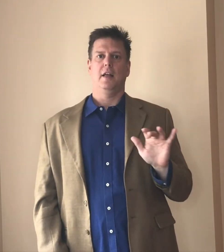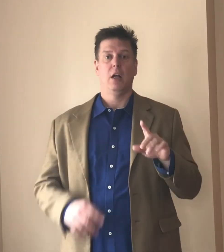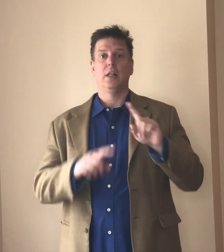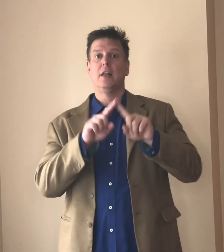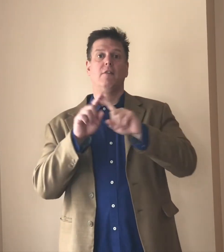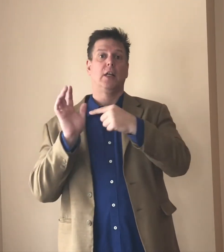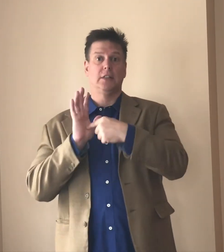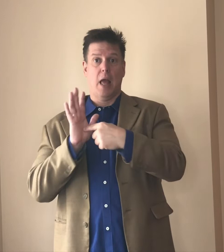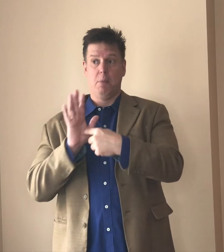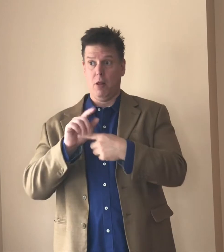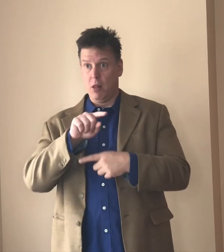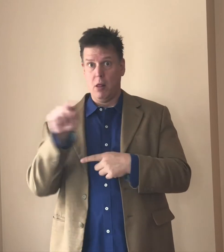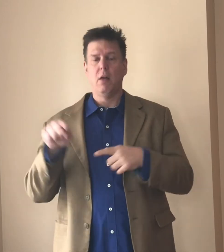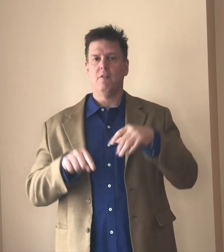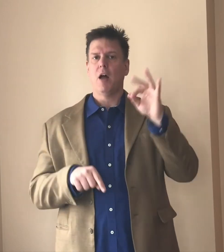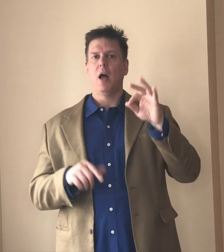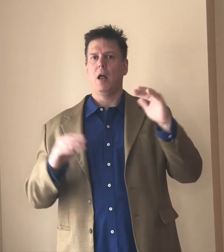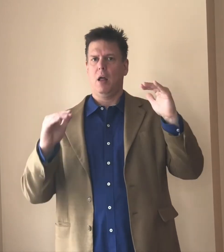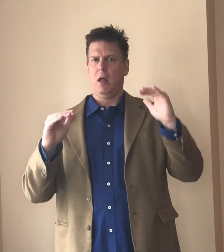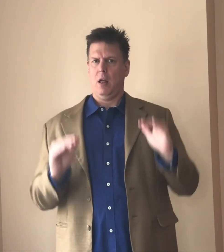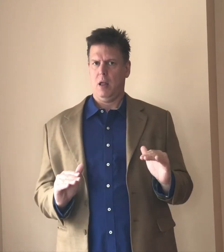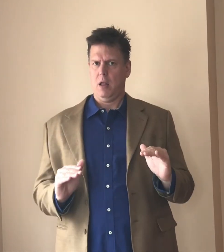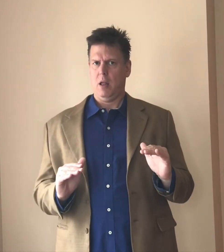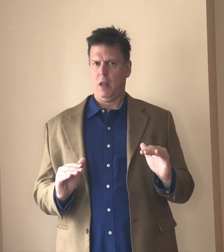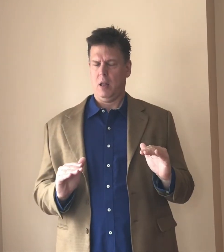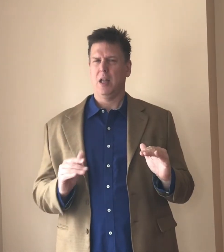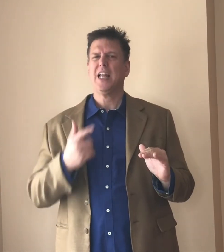In these examples, when the hand is lowered,